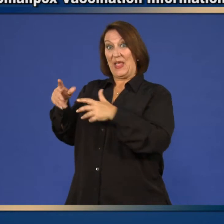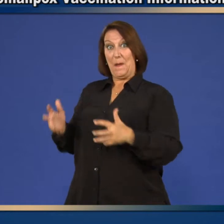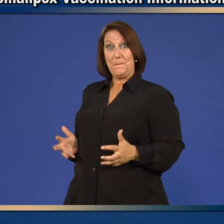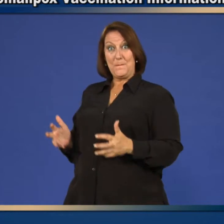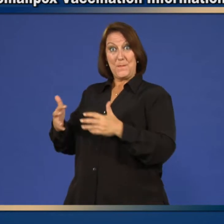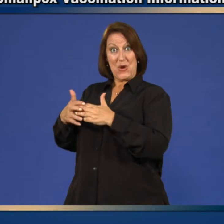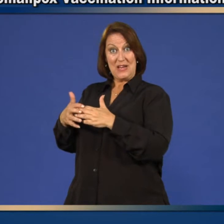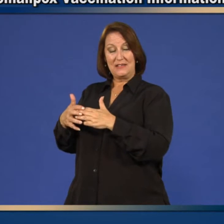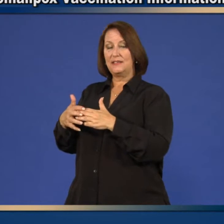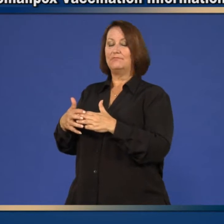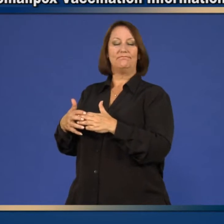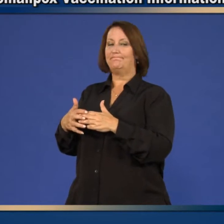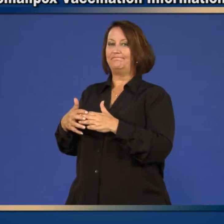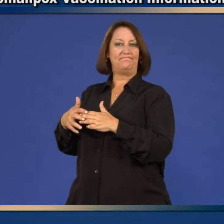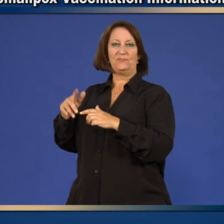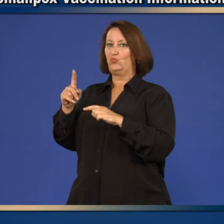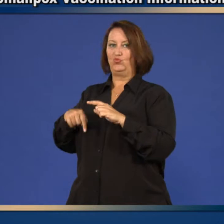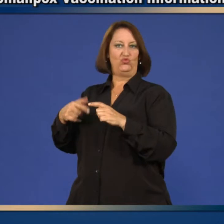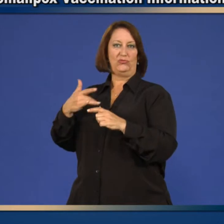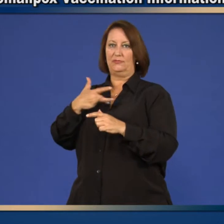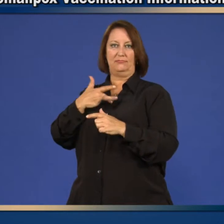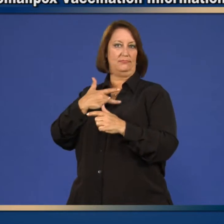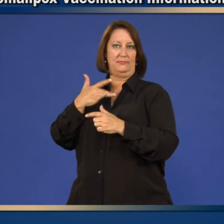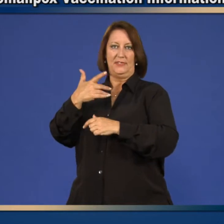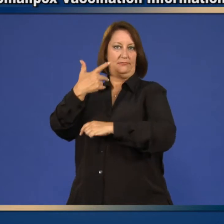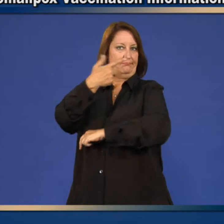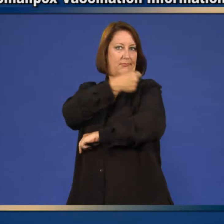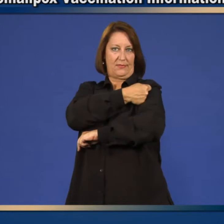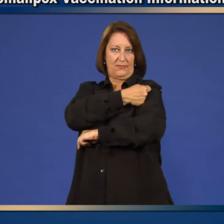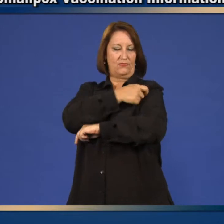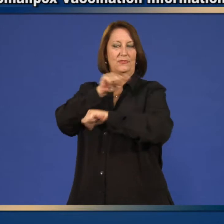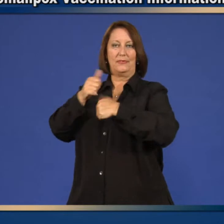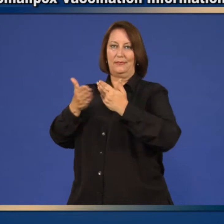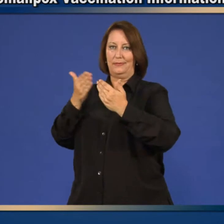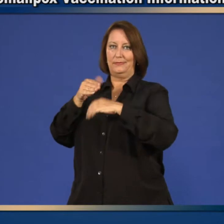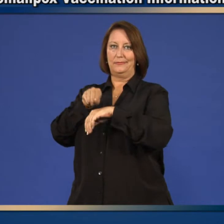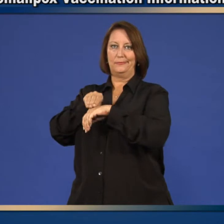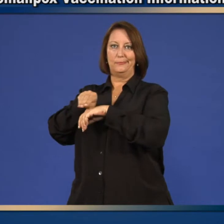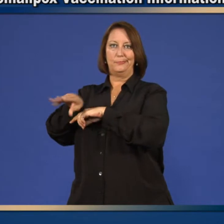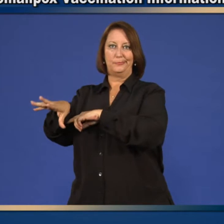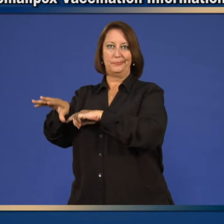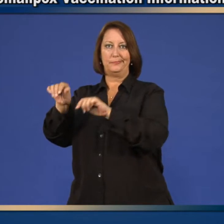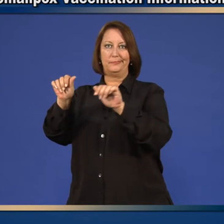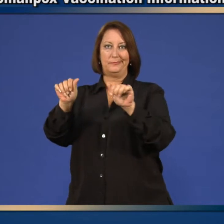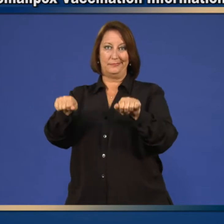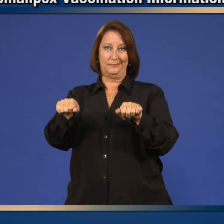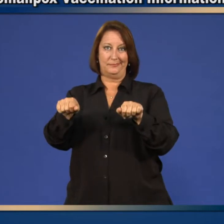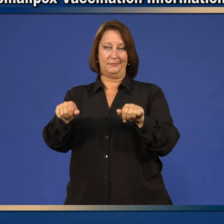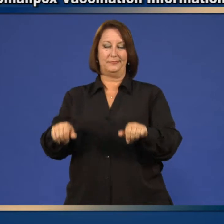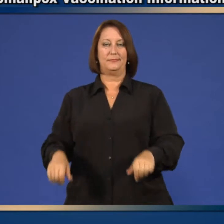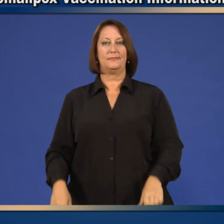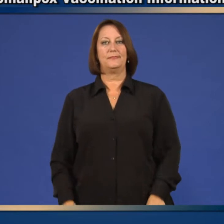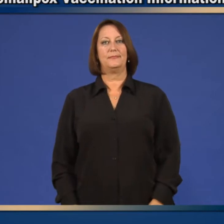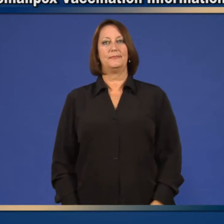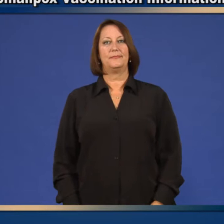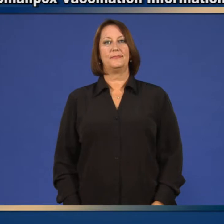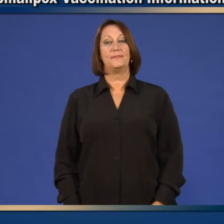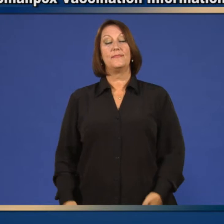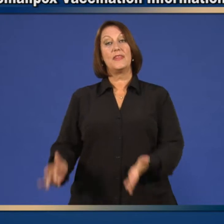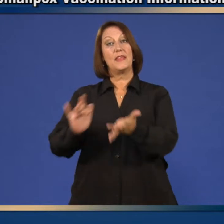close physical contact with, such as a sex partner or someone you share a bed with.